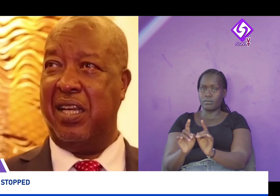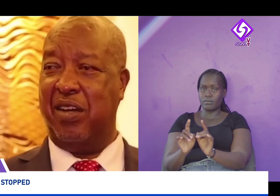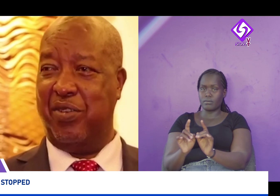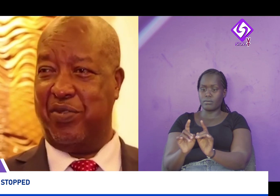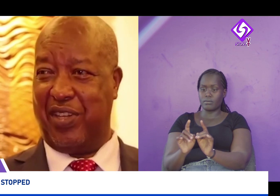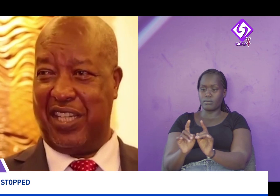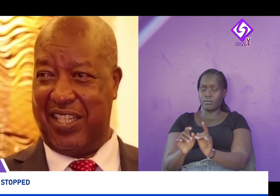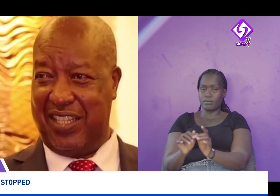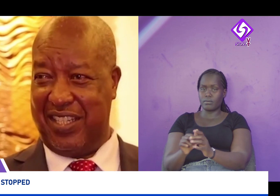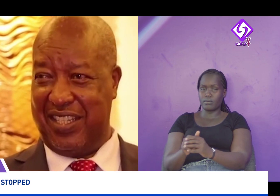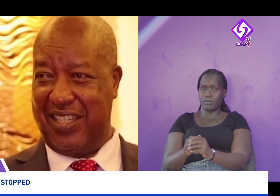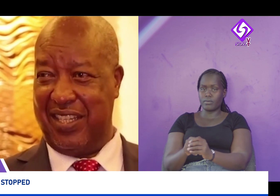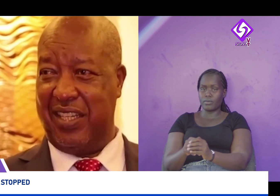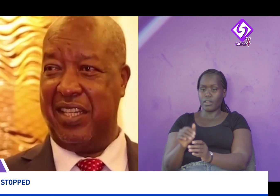I will not forget.